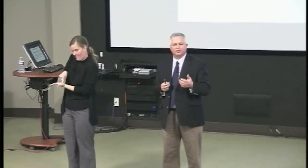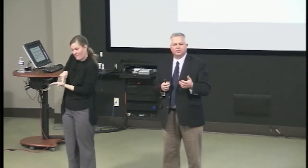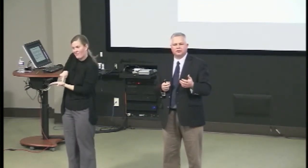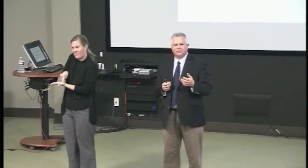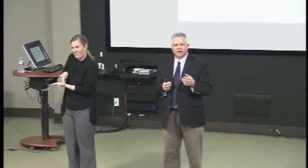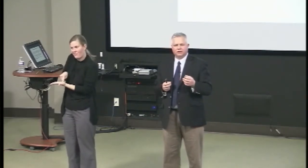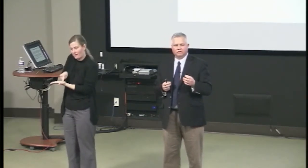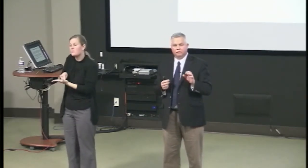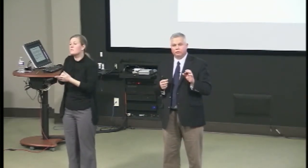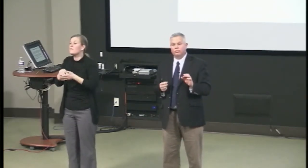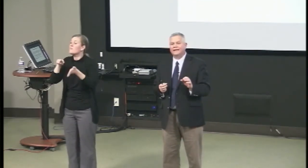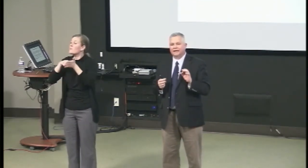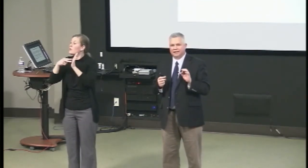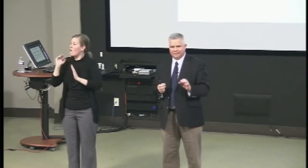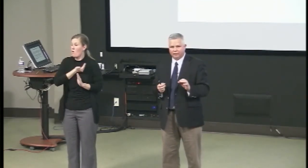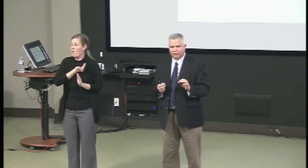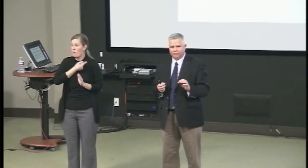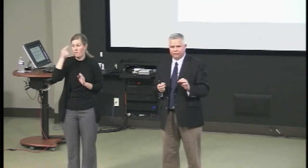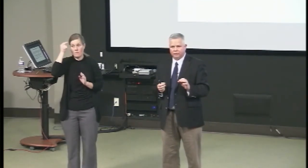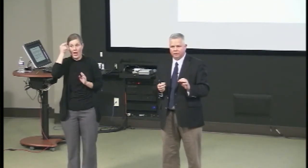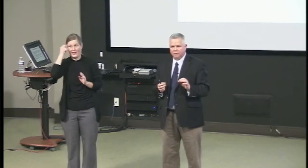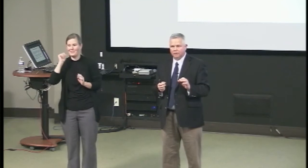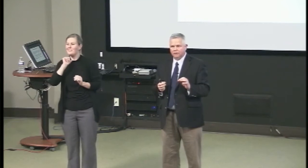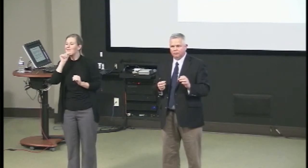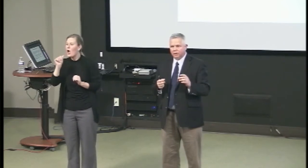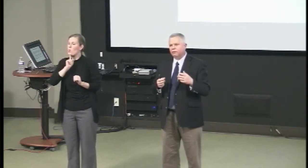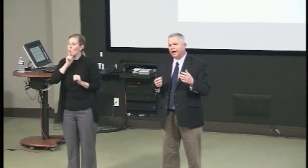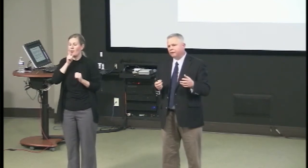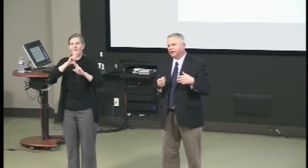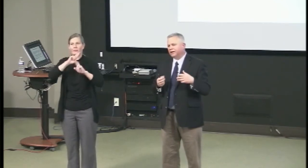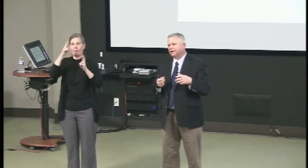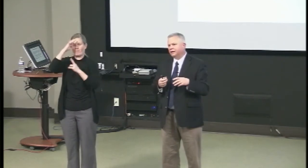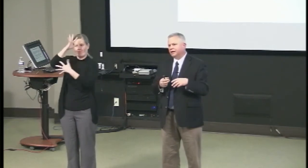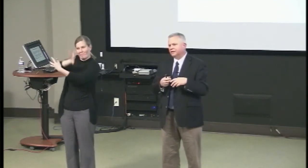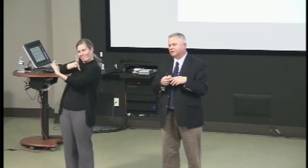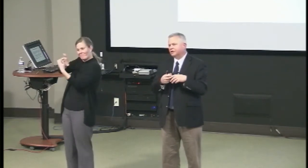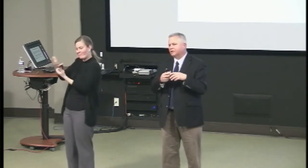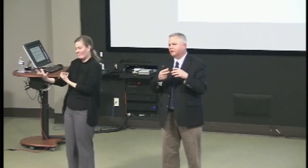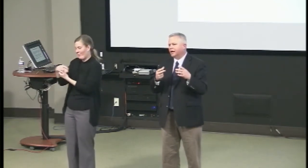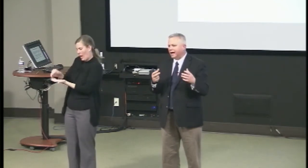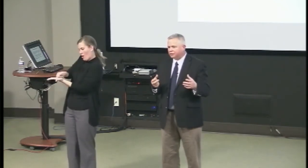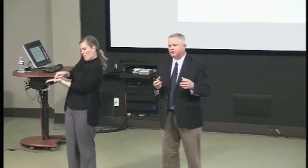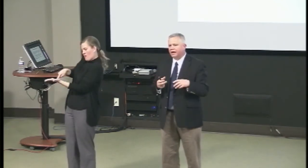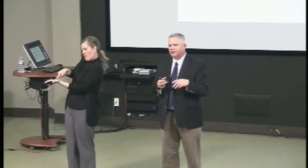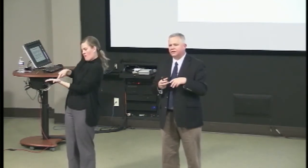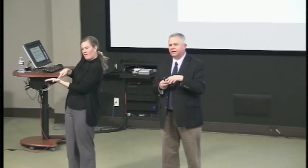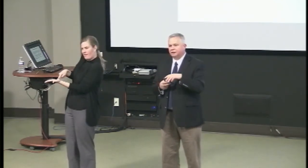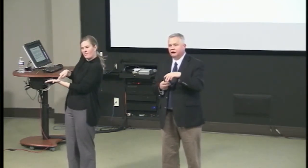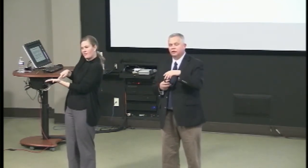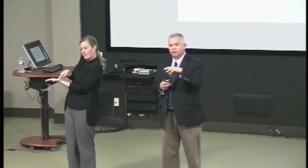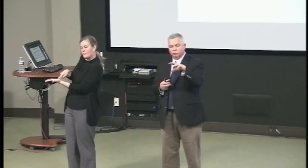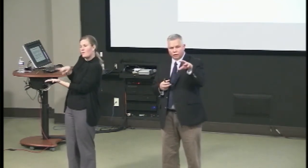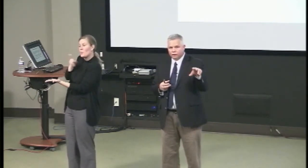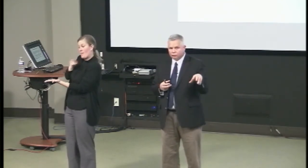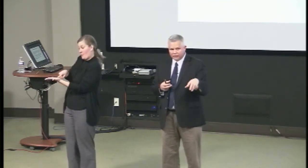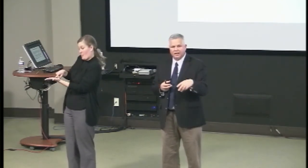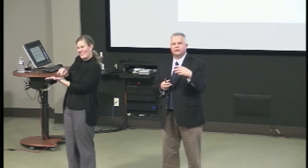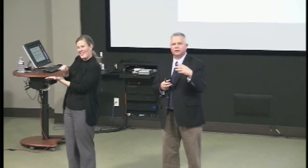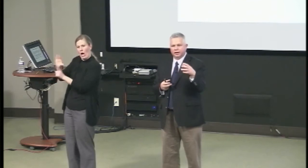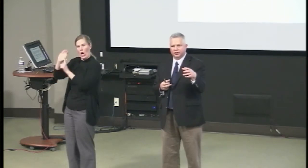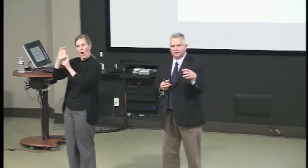brain specialization for reading itself, but rather reading is an exercise in